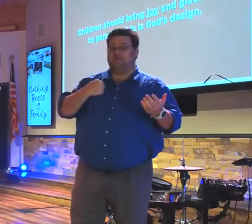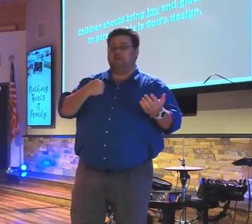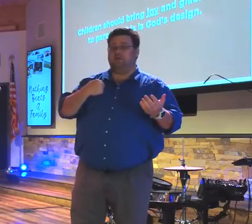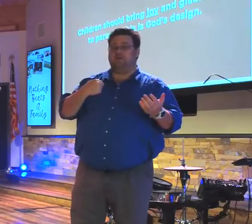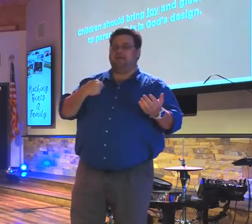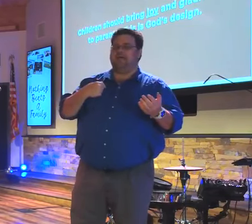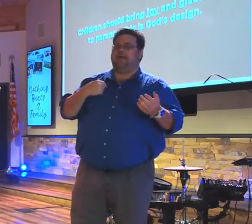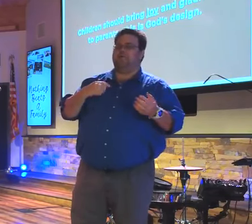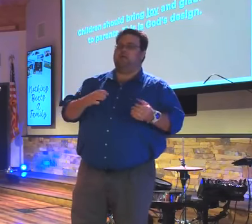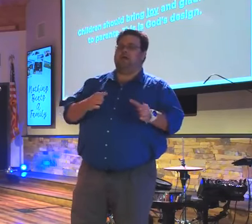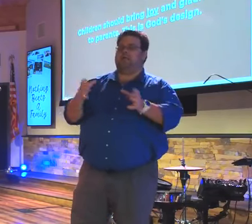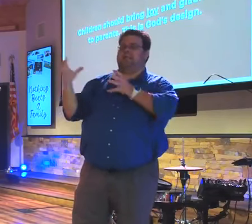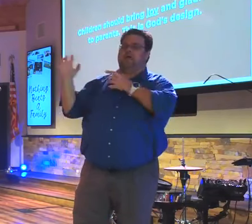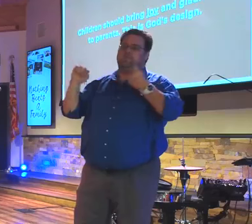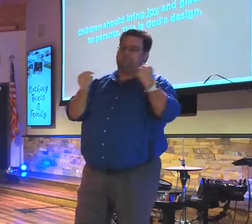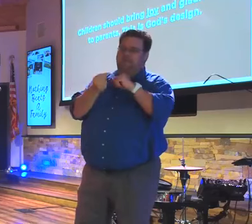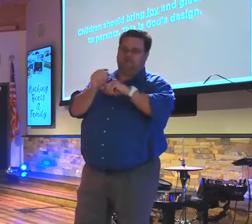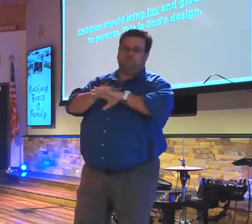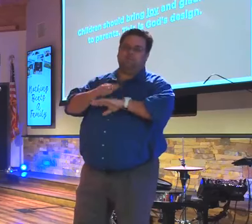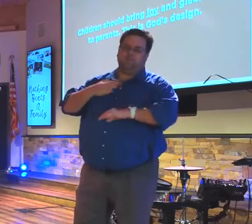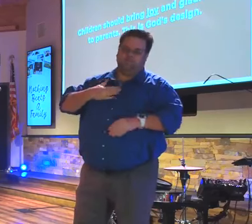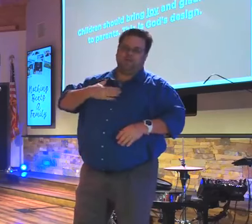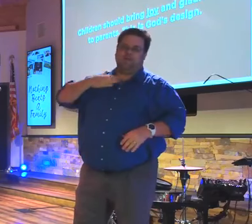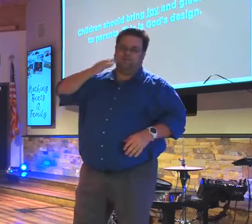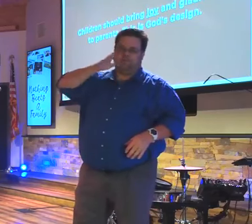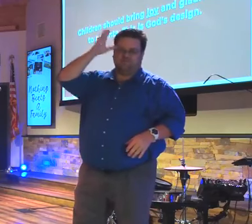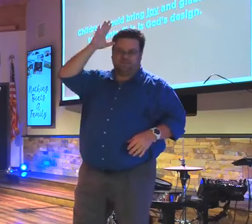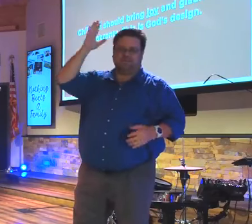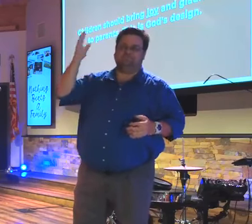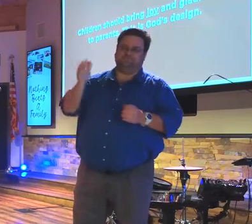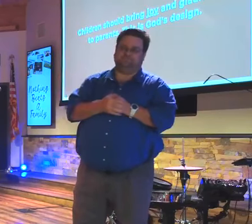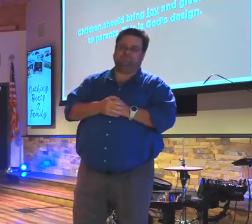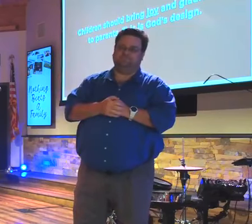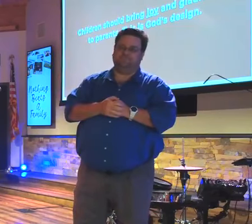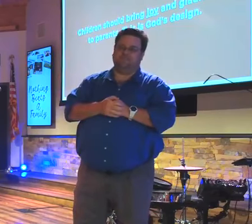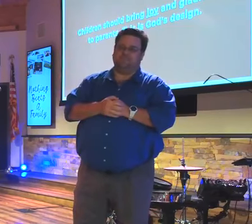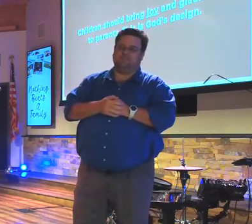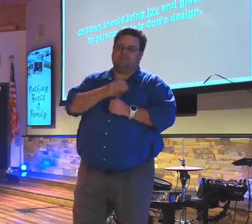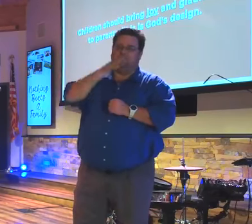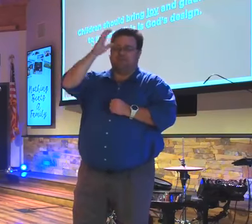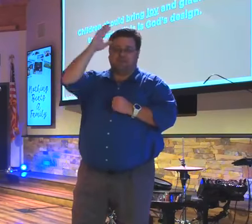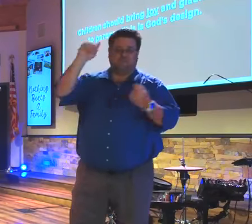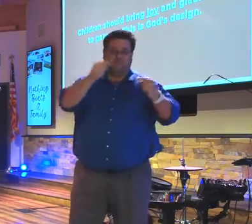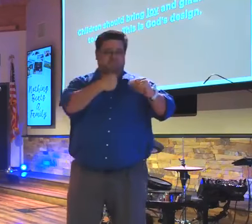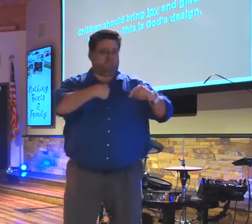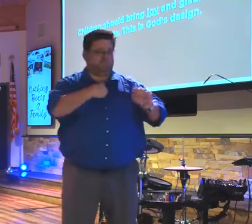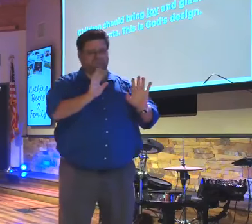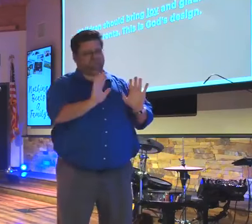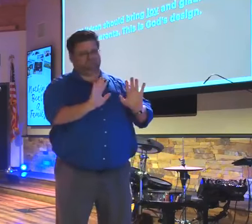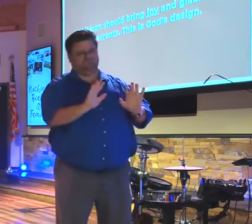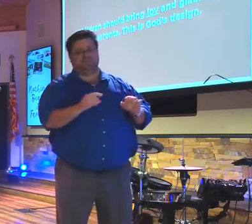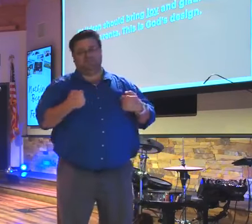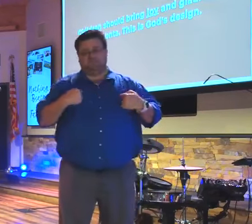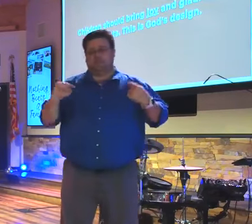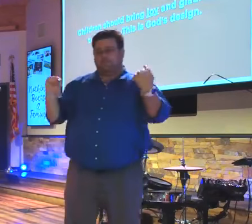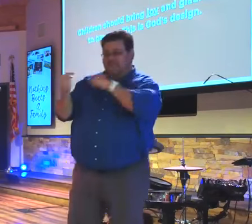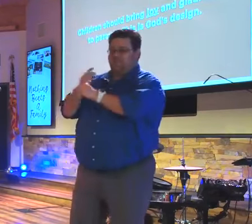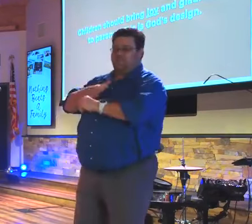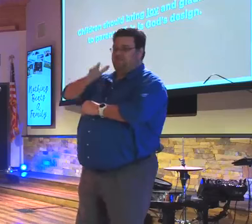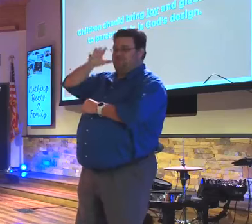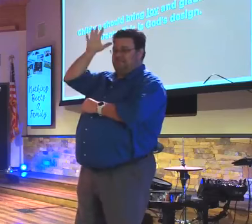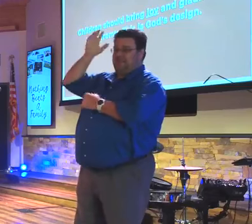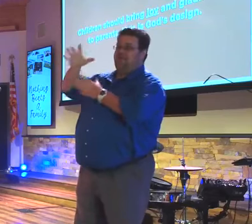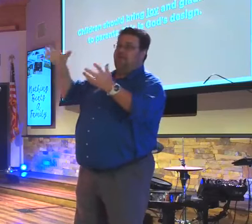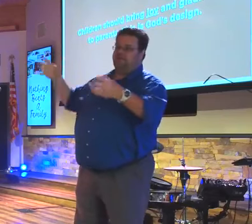them, you know? And I brought a lot more grief to them than they did to me. Let me tell you, you say, Pastor Dan,